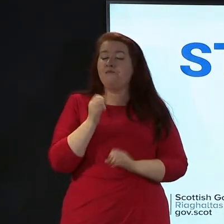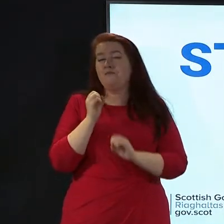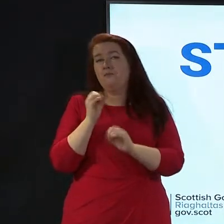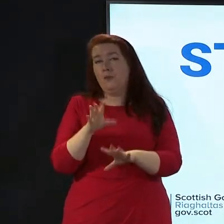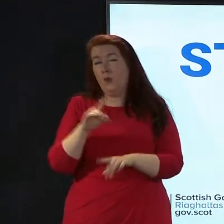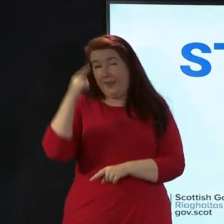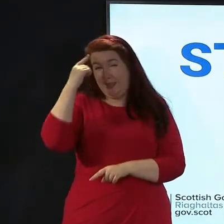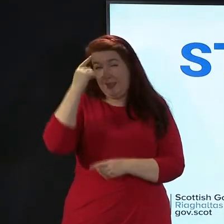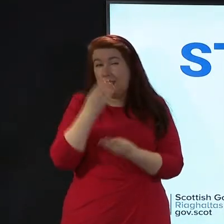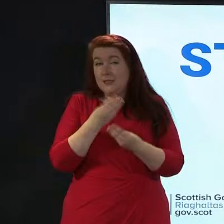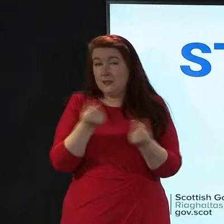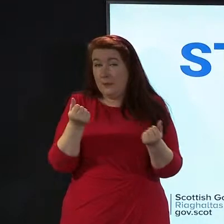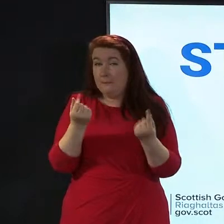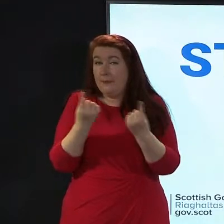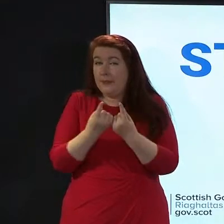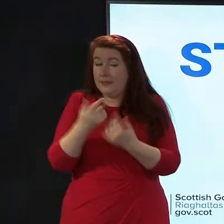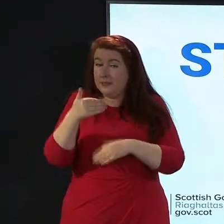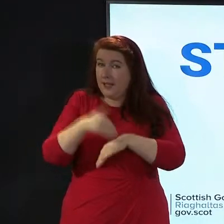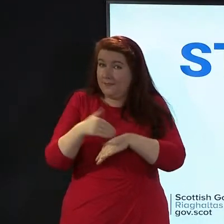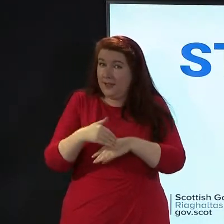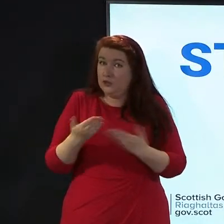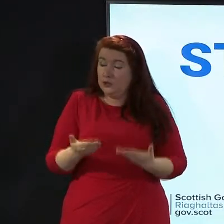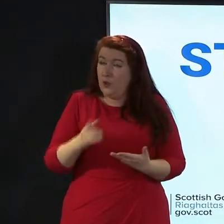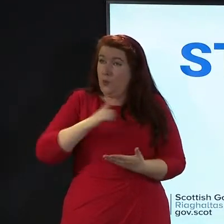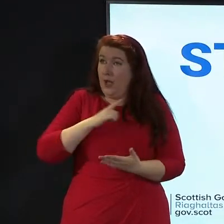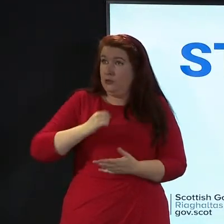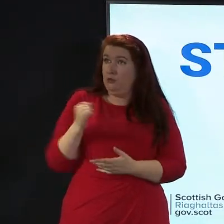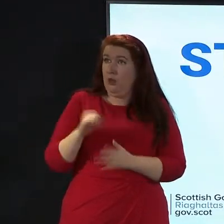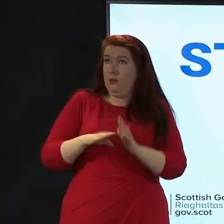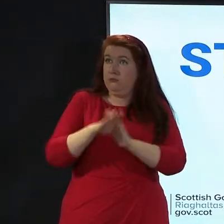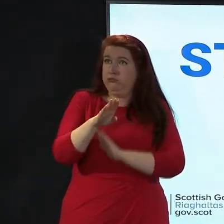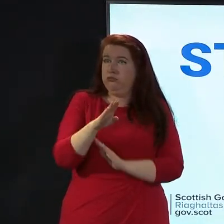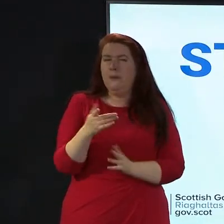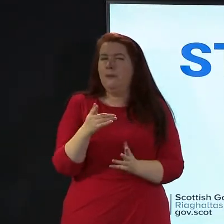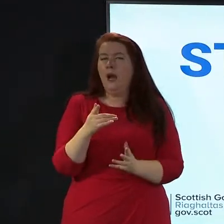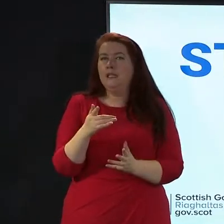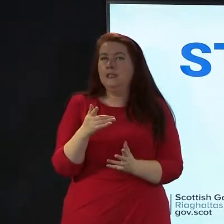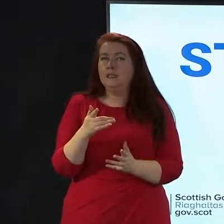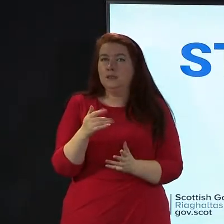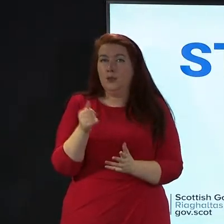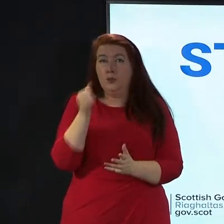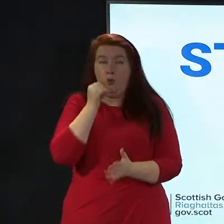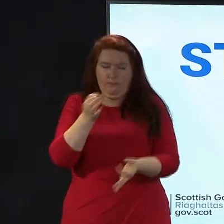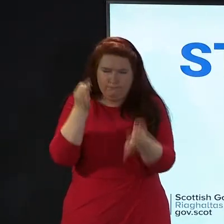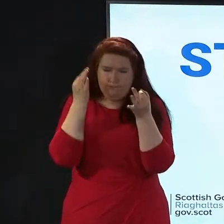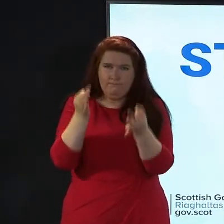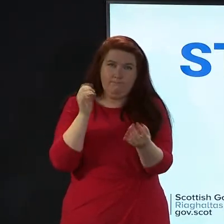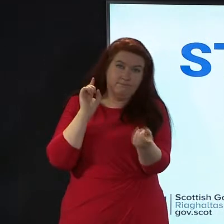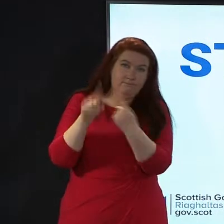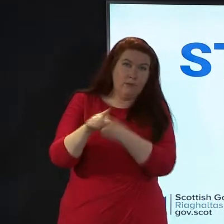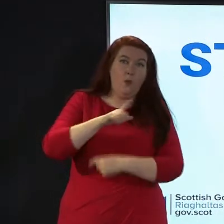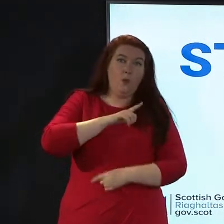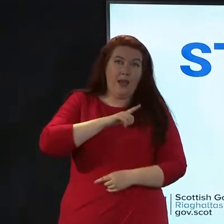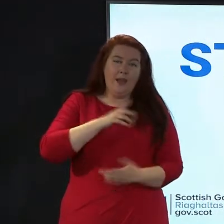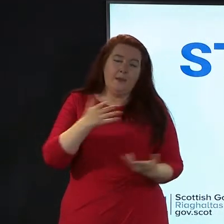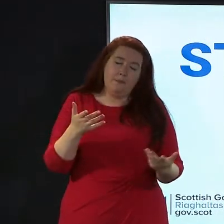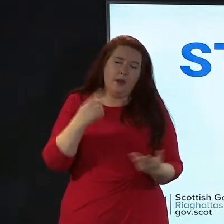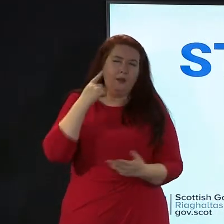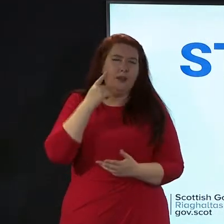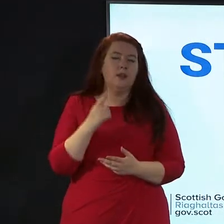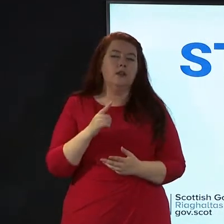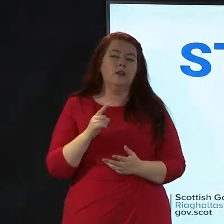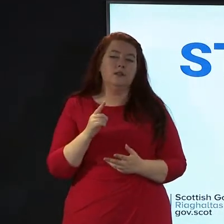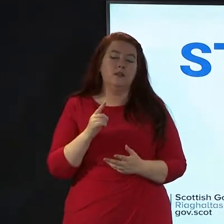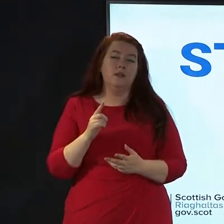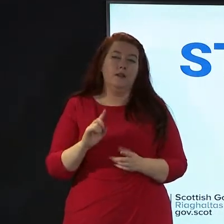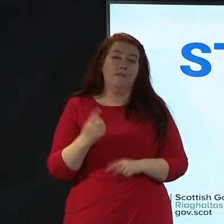some of the factors at play right now, but I'll be candid, we can't answer it absolutely definitively. In the first two waves